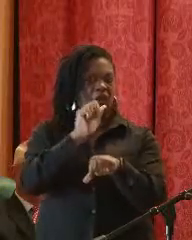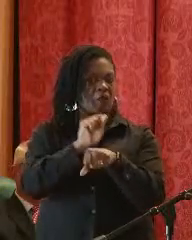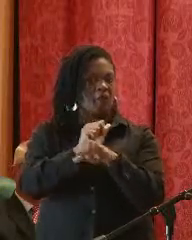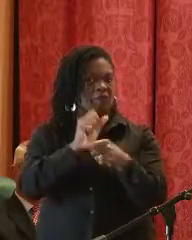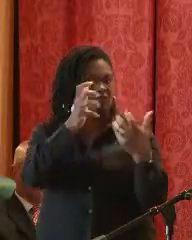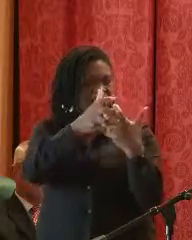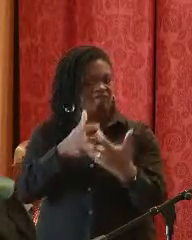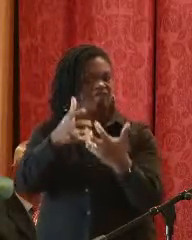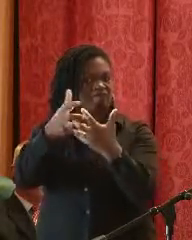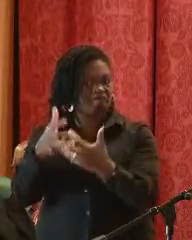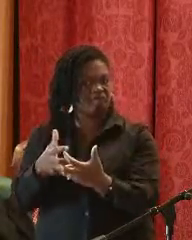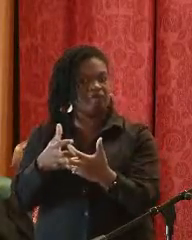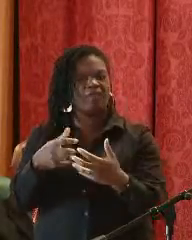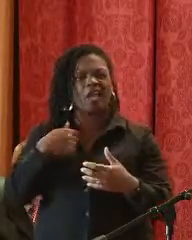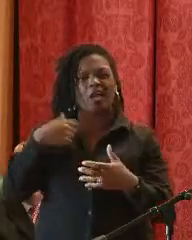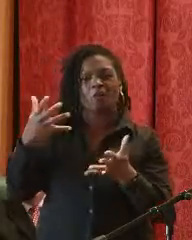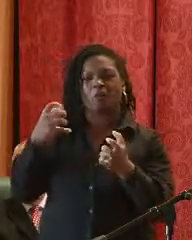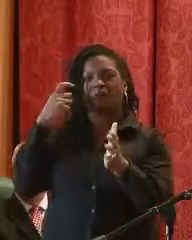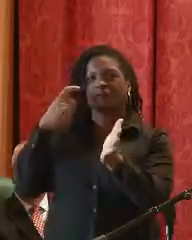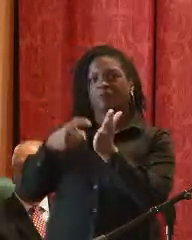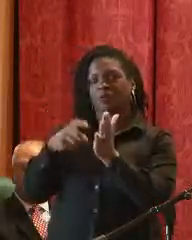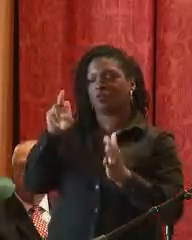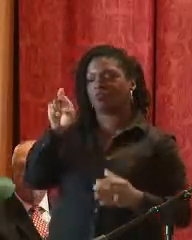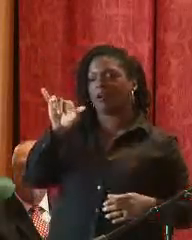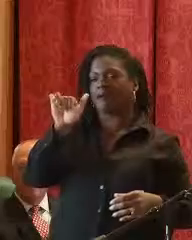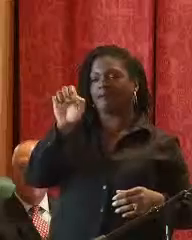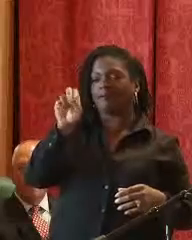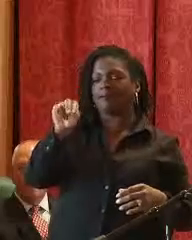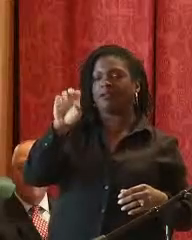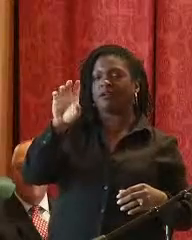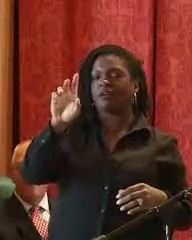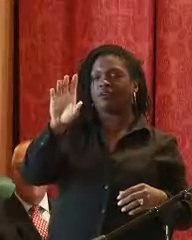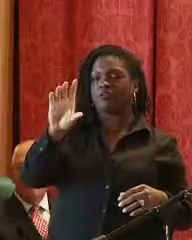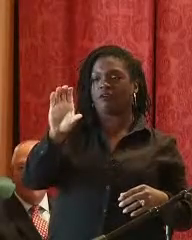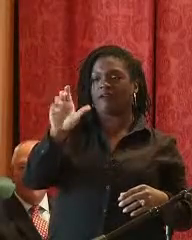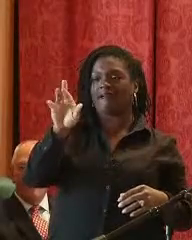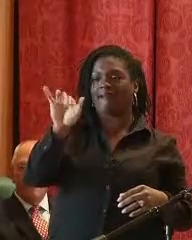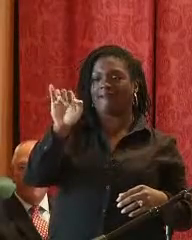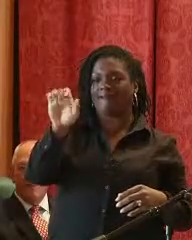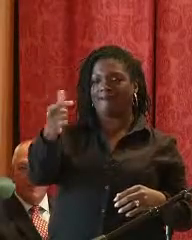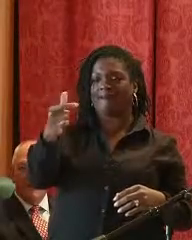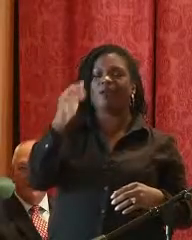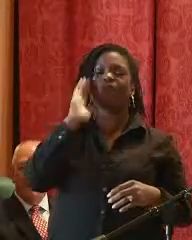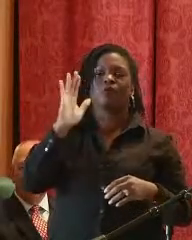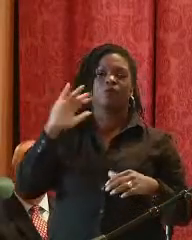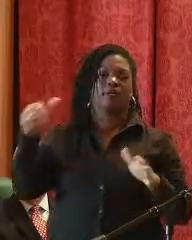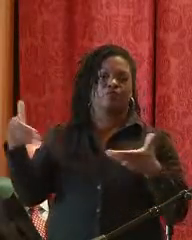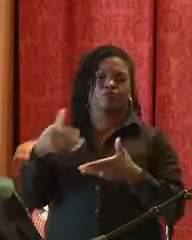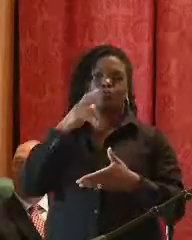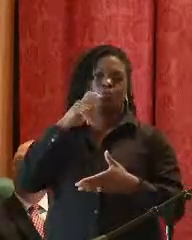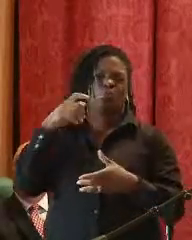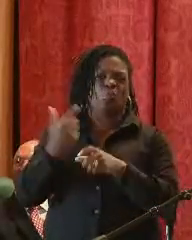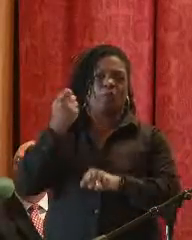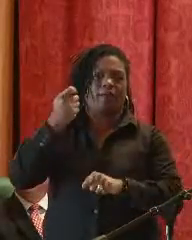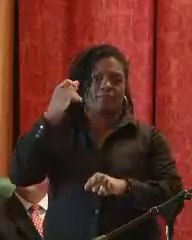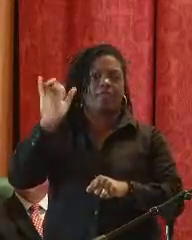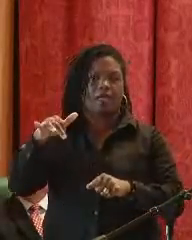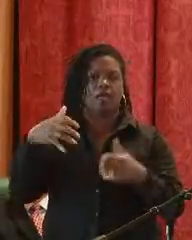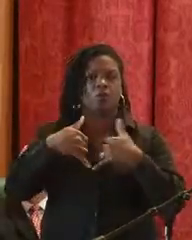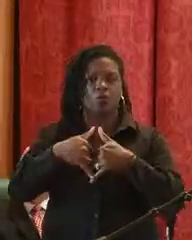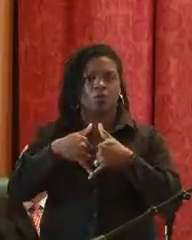Ryan Craig from Art of Caddo Bossier to introduce the award recipient.